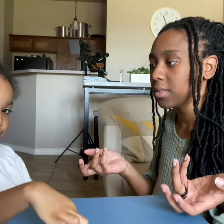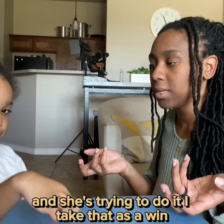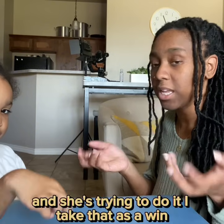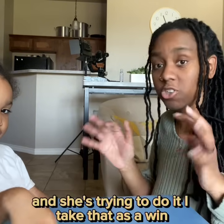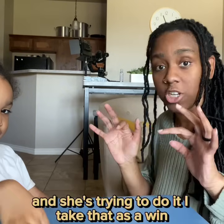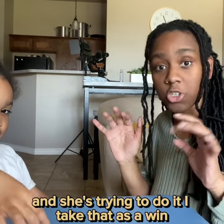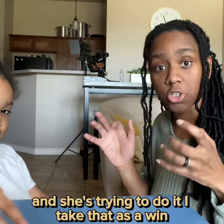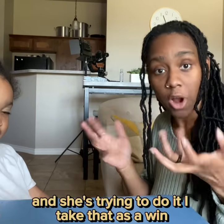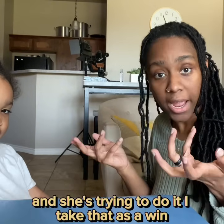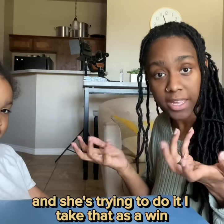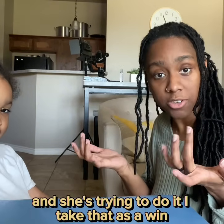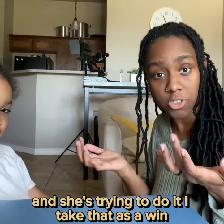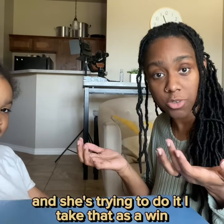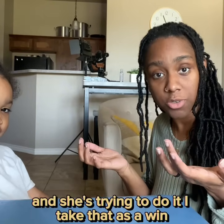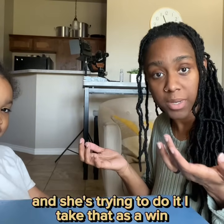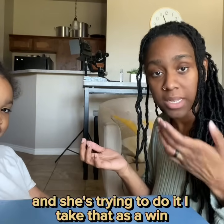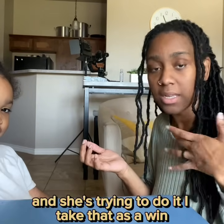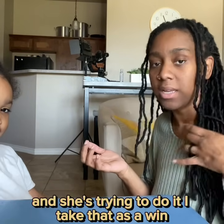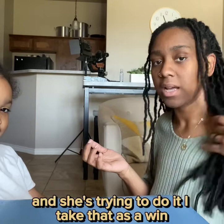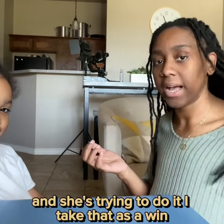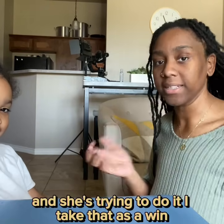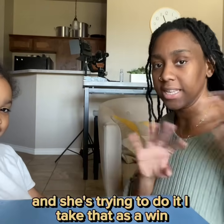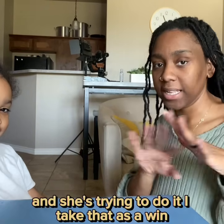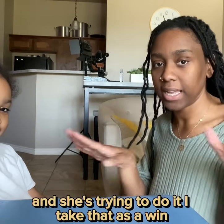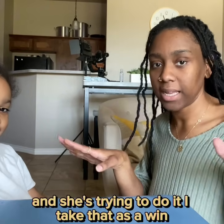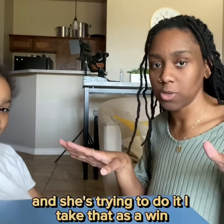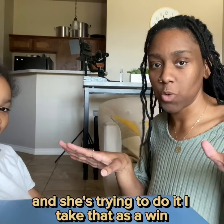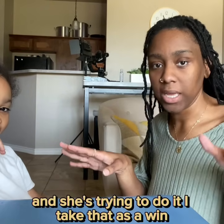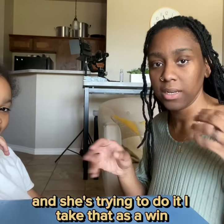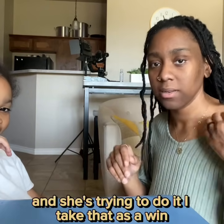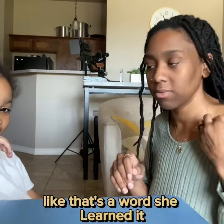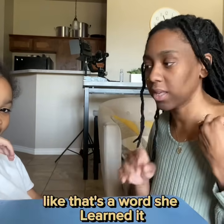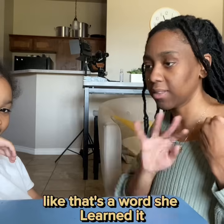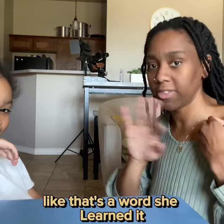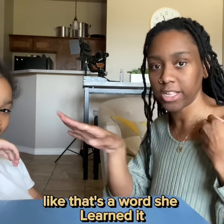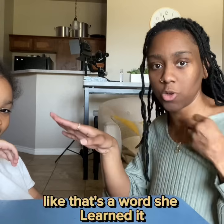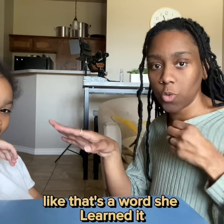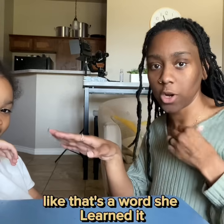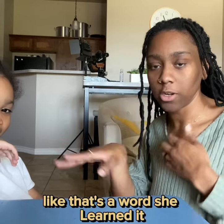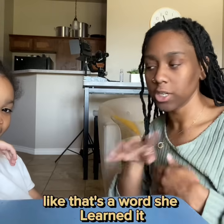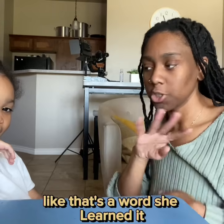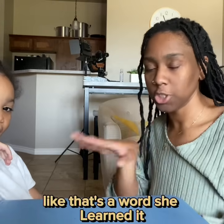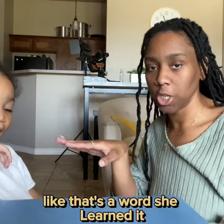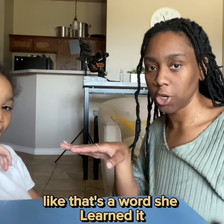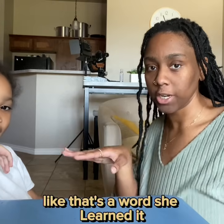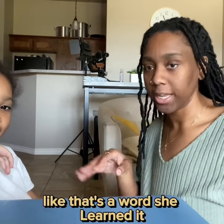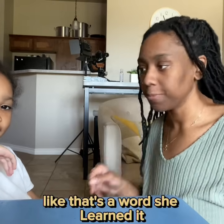and she's trying to do it, I take that as a win. Like, that's a word. She learned it.